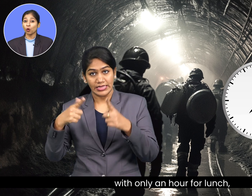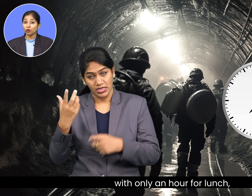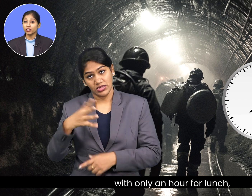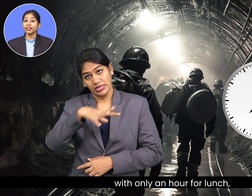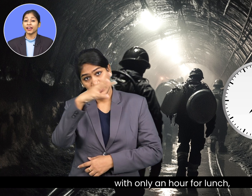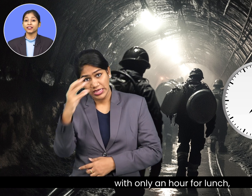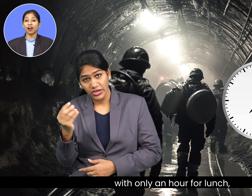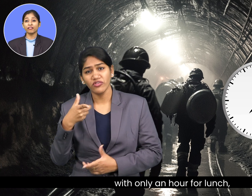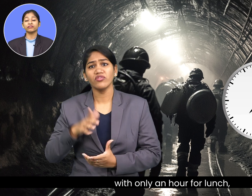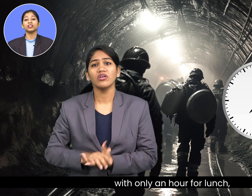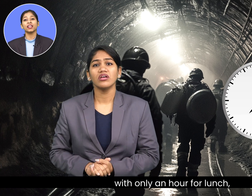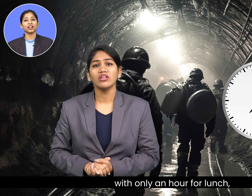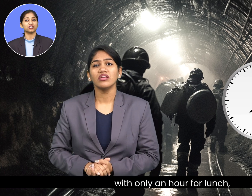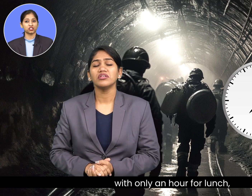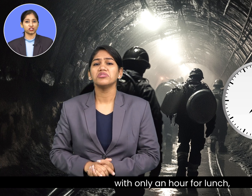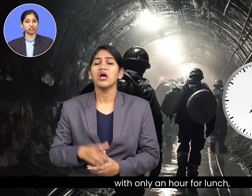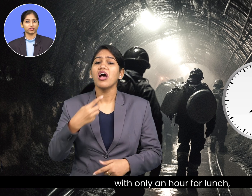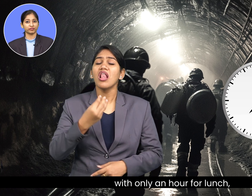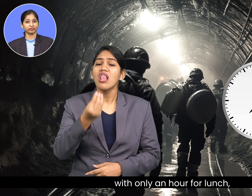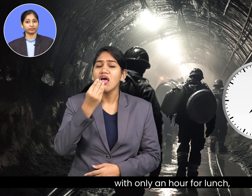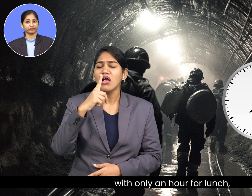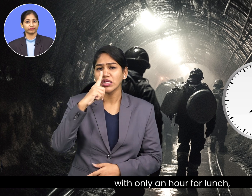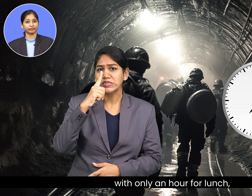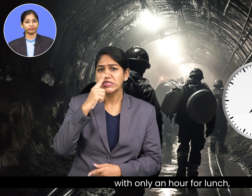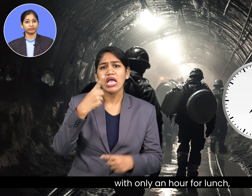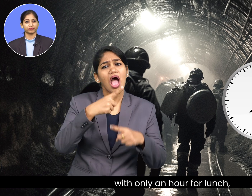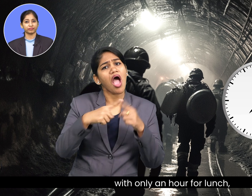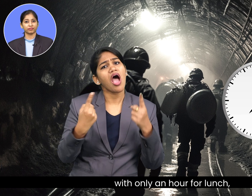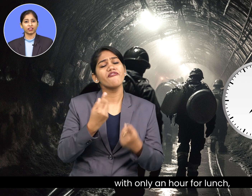with only an hour for lunch,